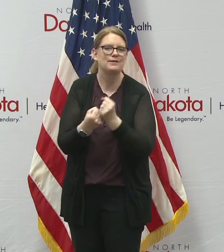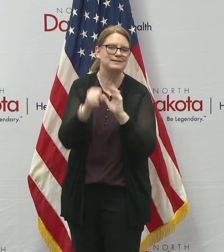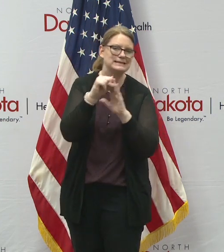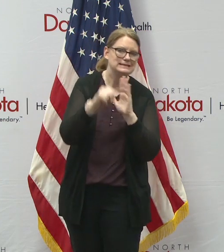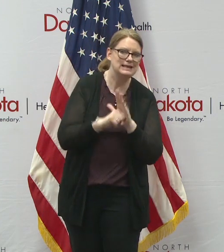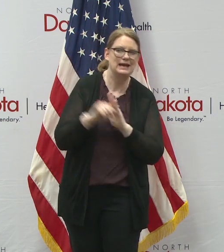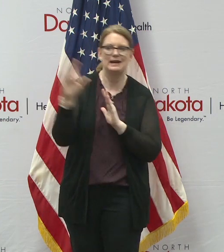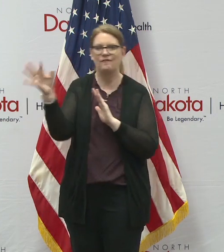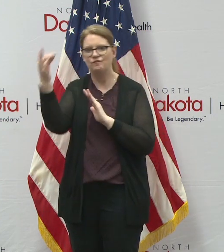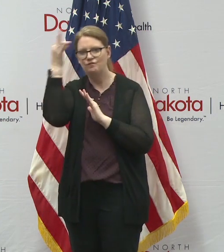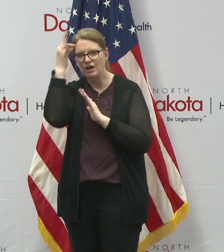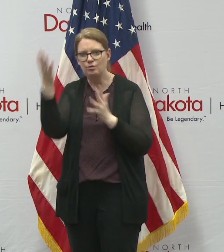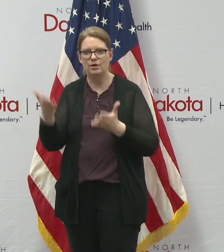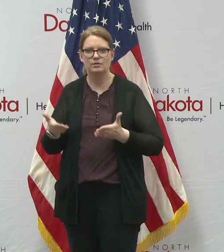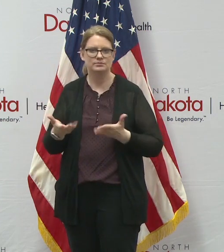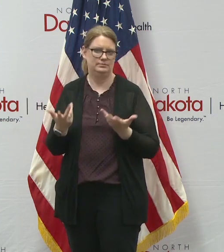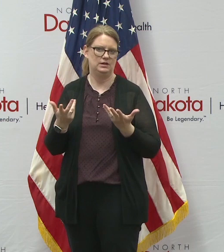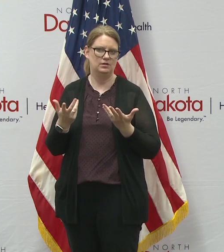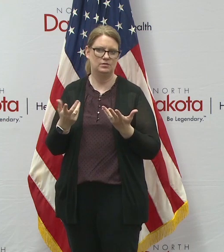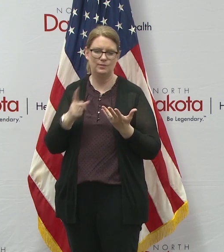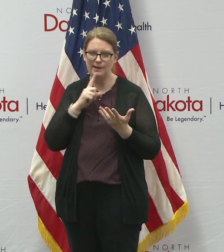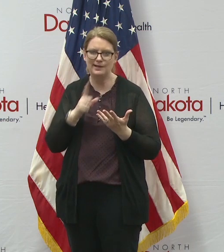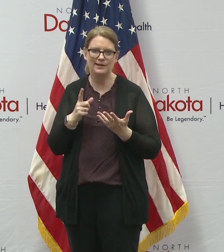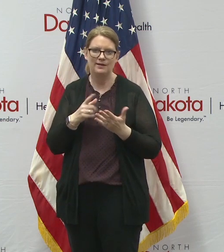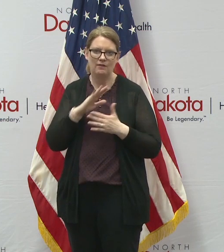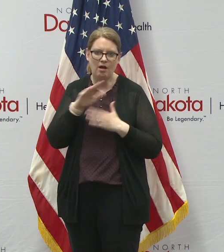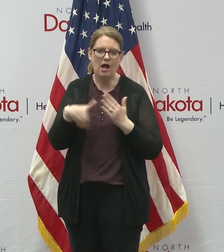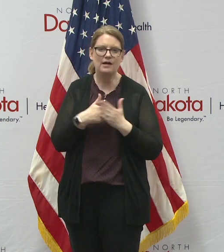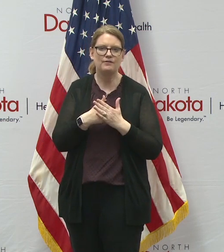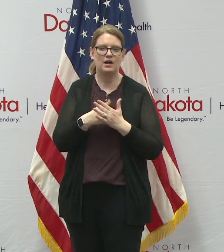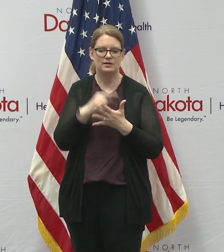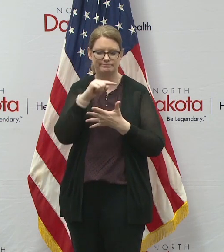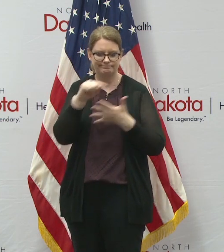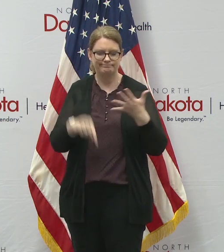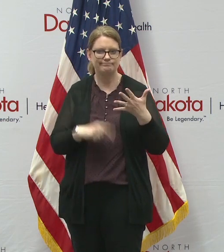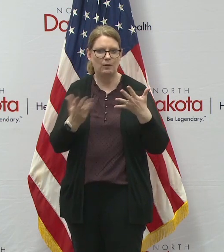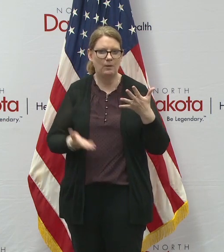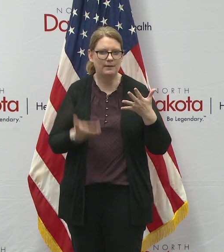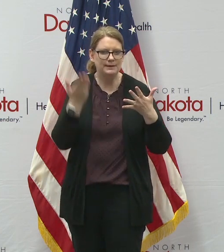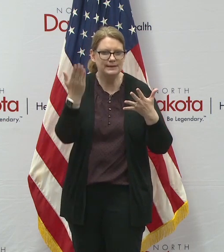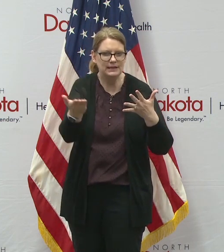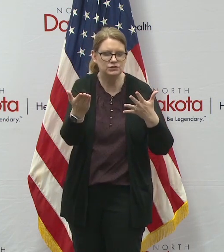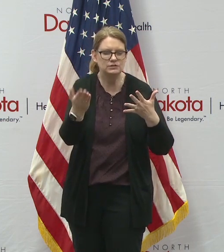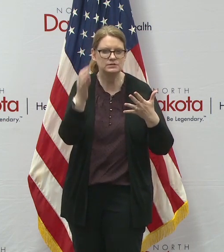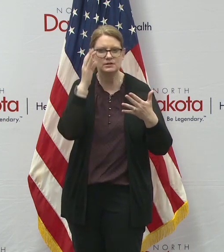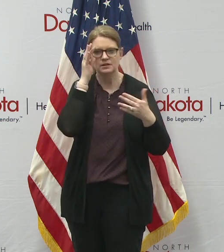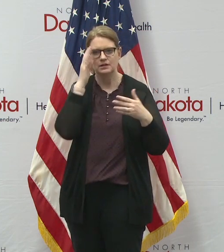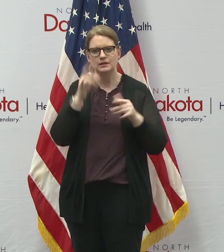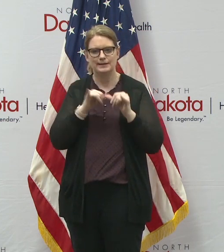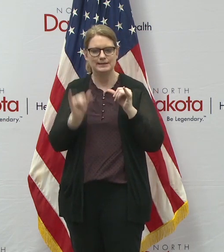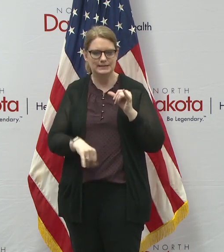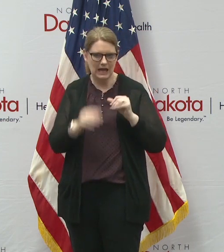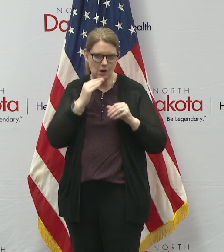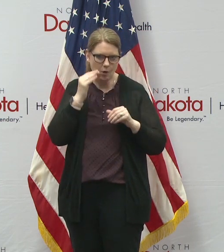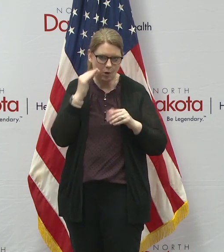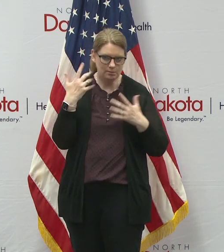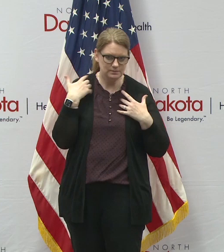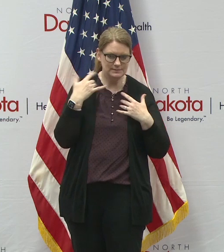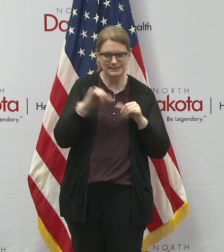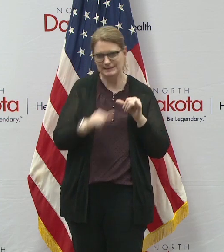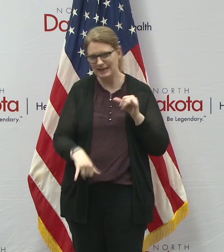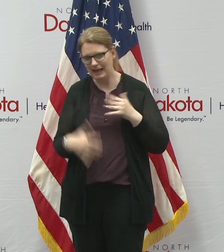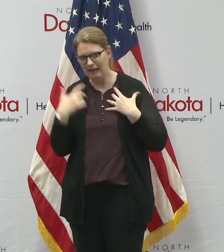in terms of everything we're talking about under the ND SMART approach, the stay home, stay healthy, stay